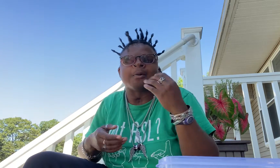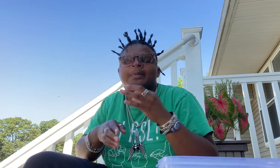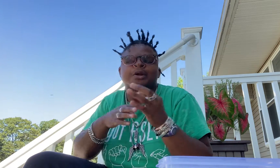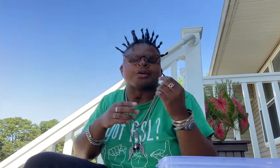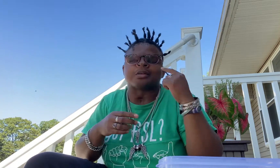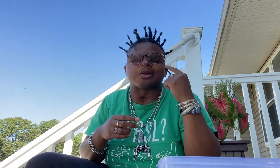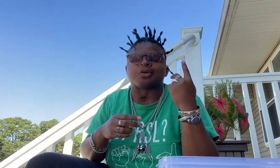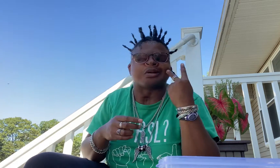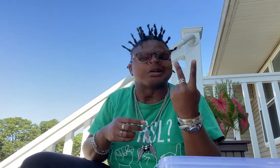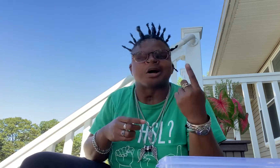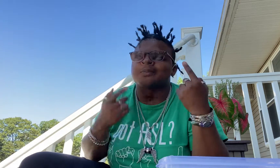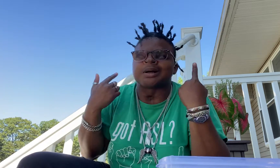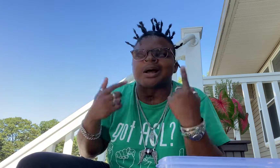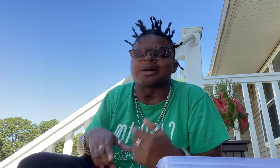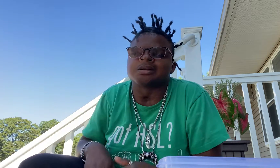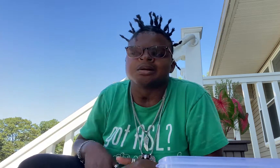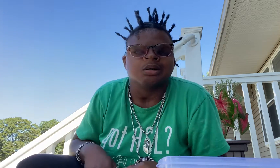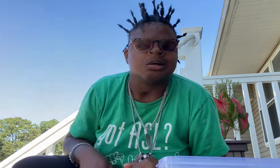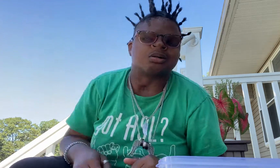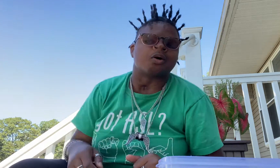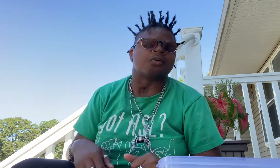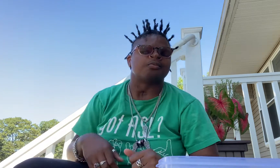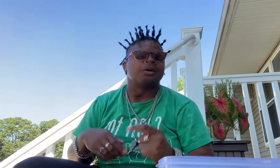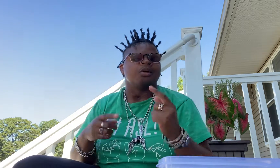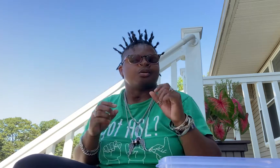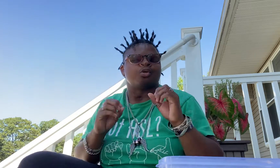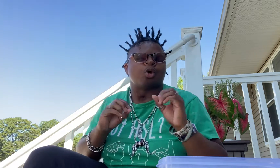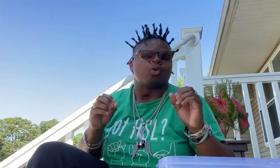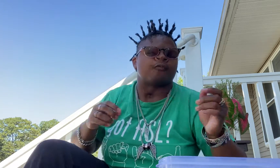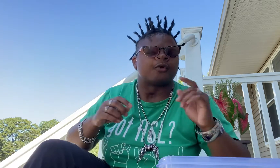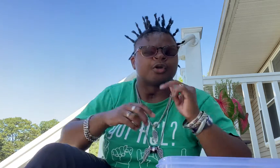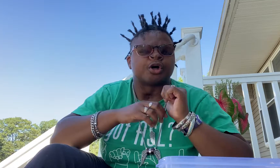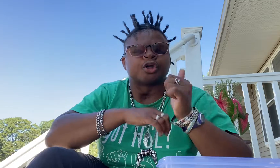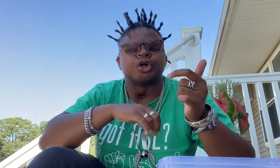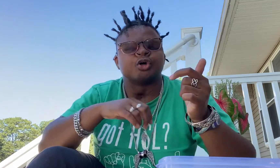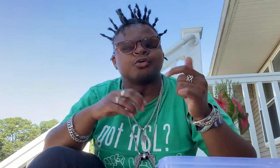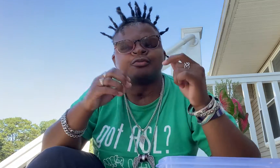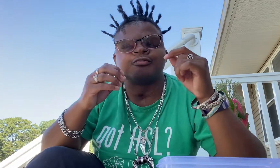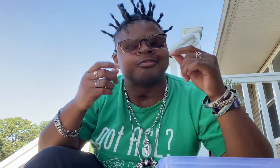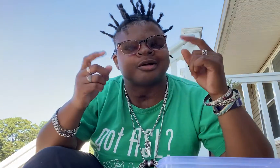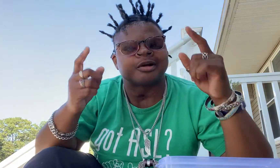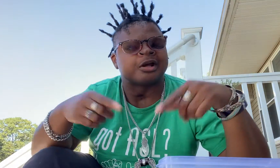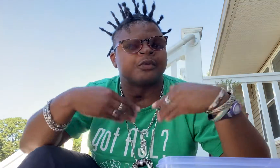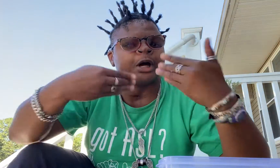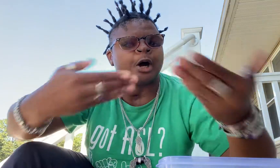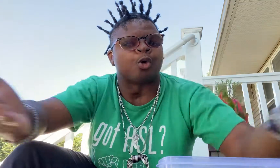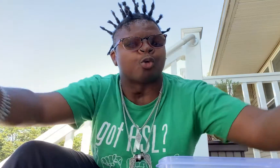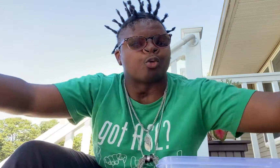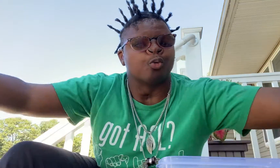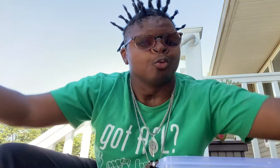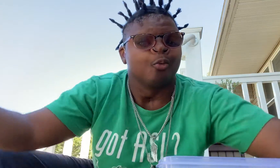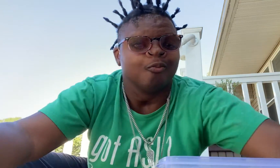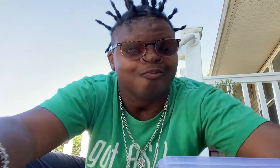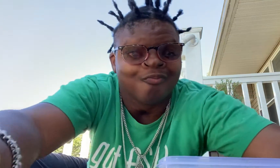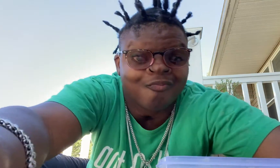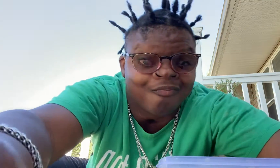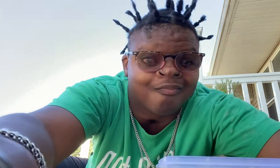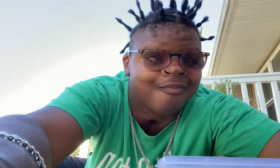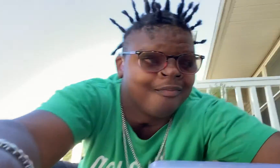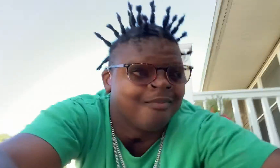many of the things you see on my head. So, no further ado, here we go.